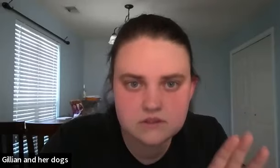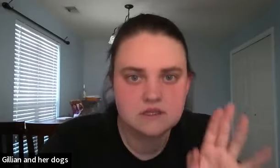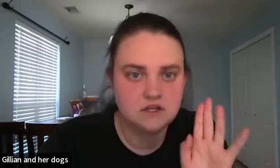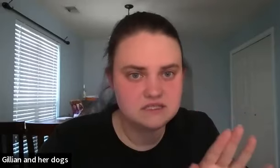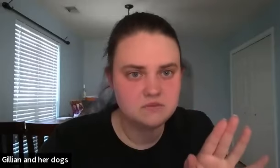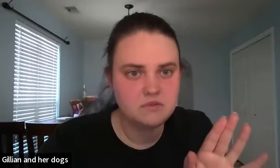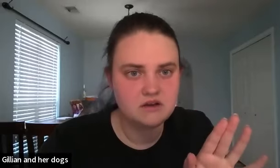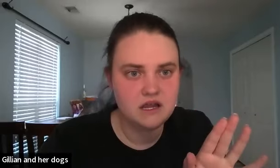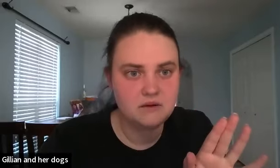Can y'all see me better now?